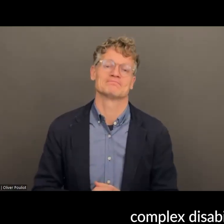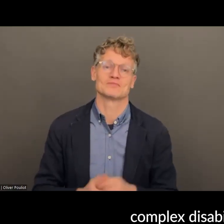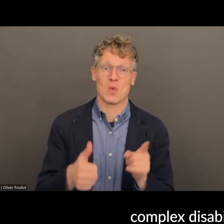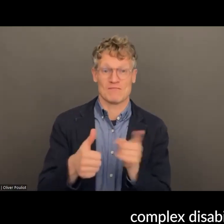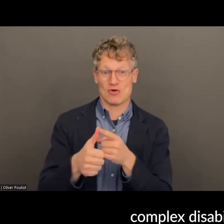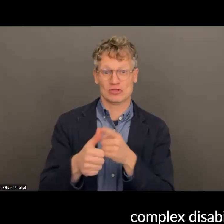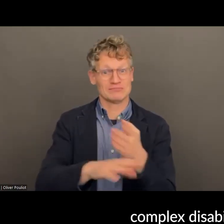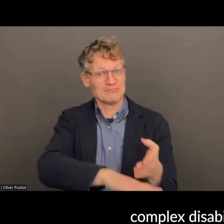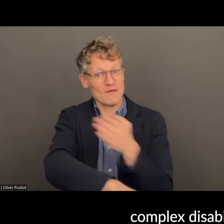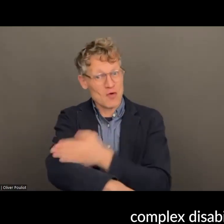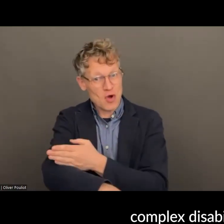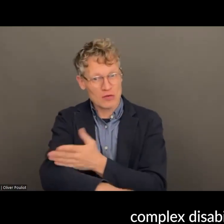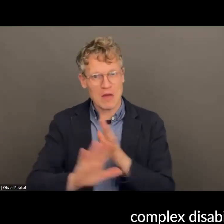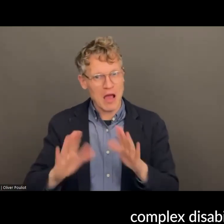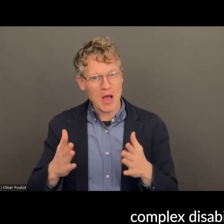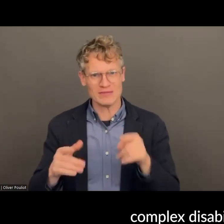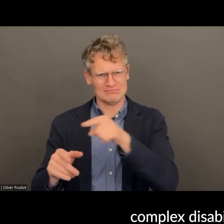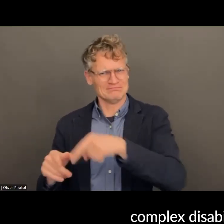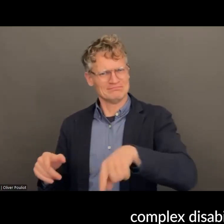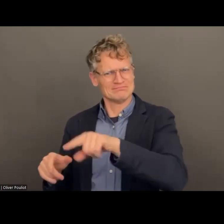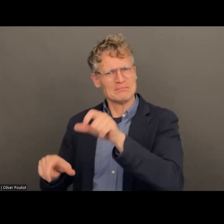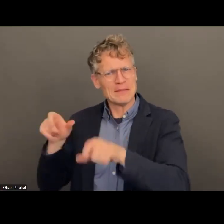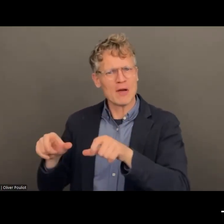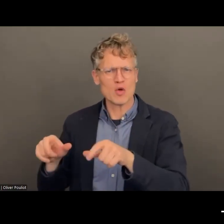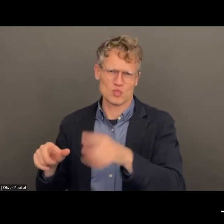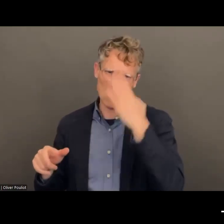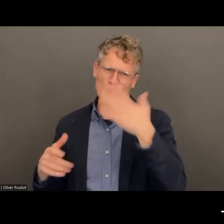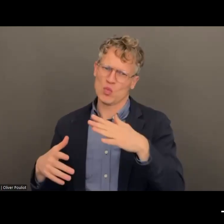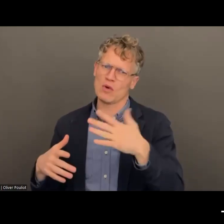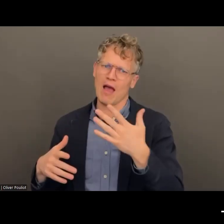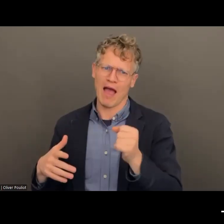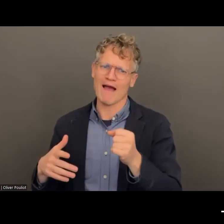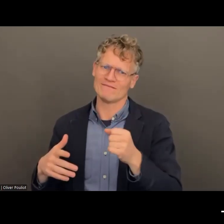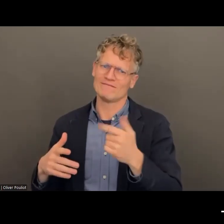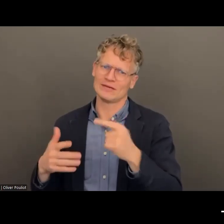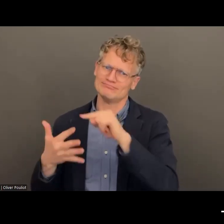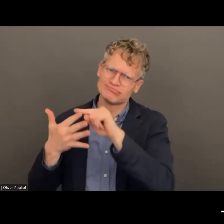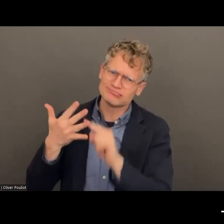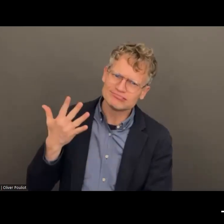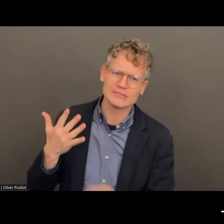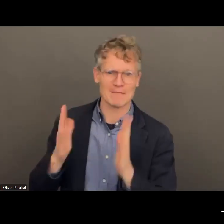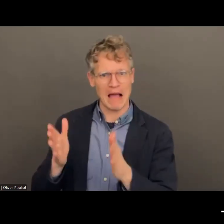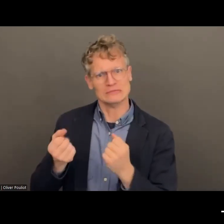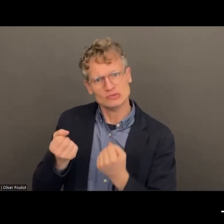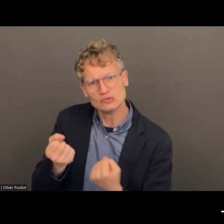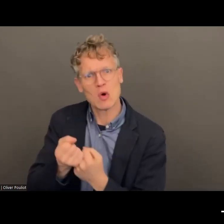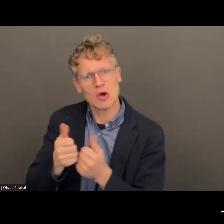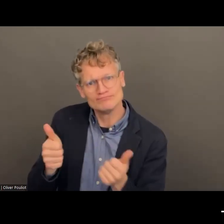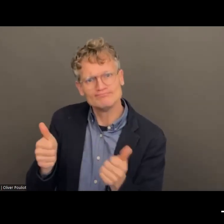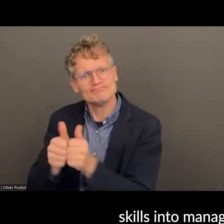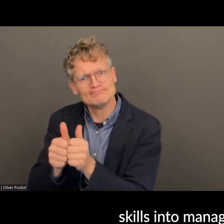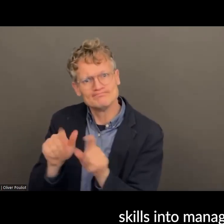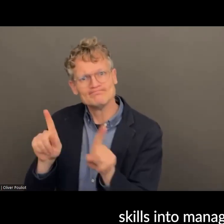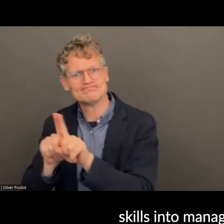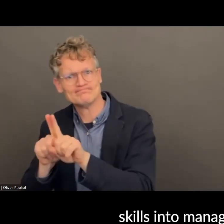disabilities also have complex needs or high support needs. Therefore, we had to break down the complex training